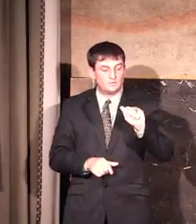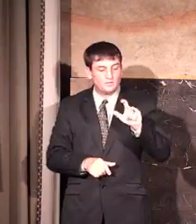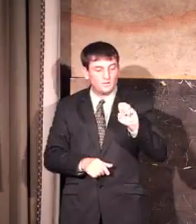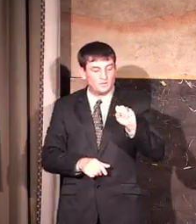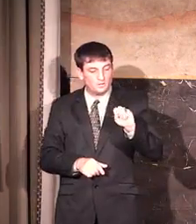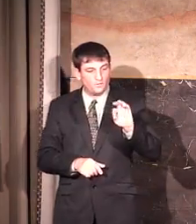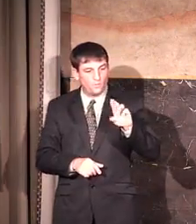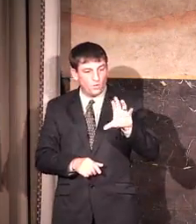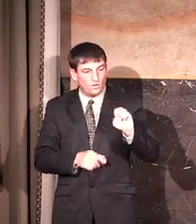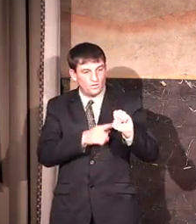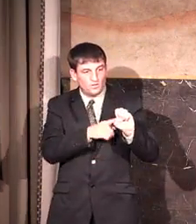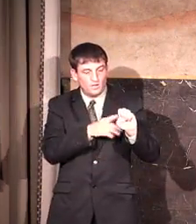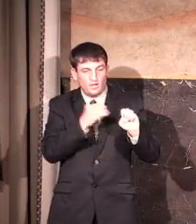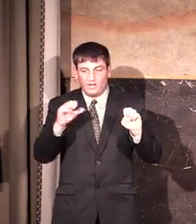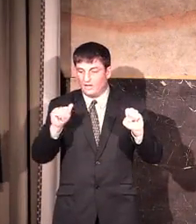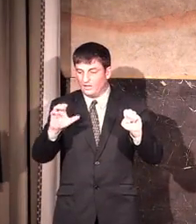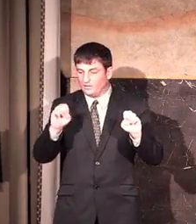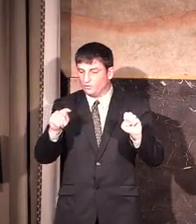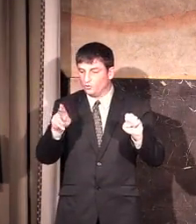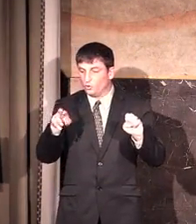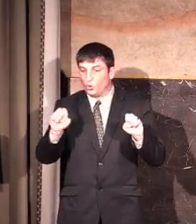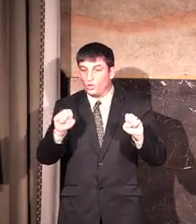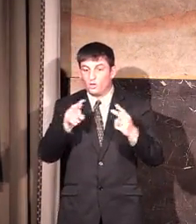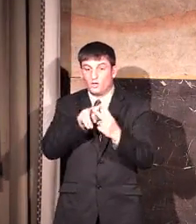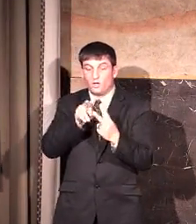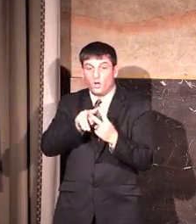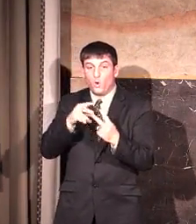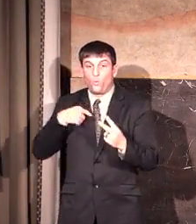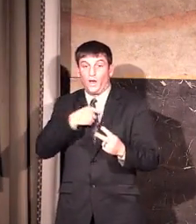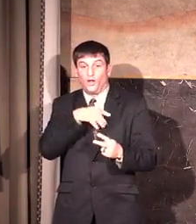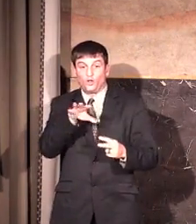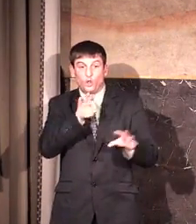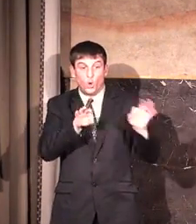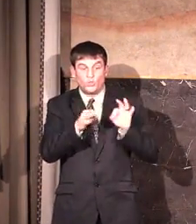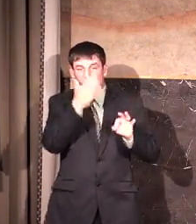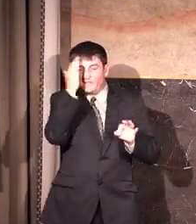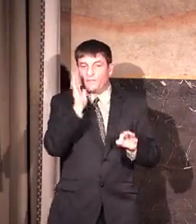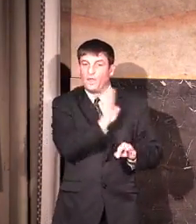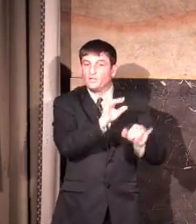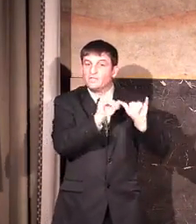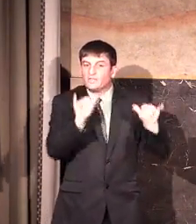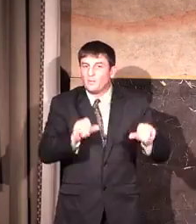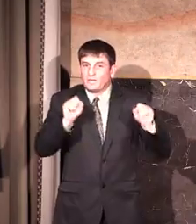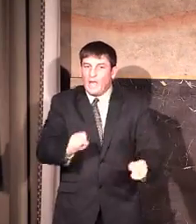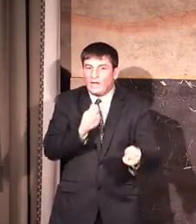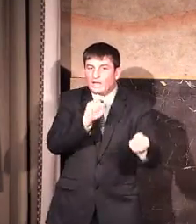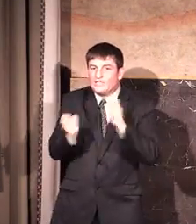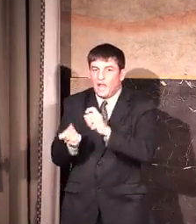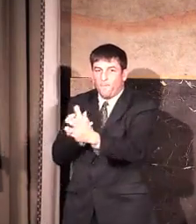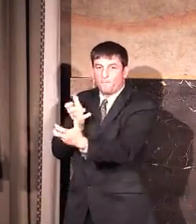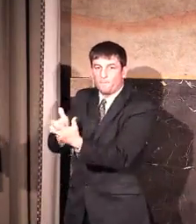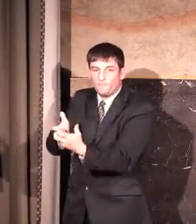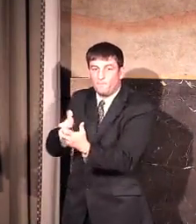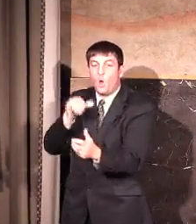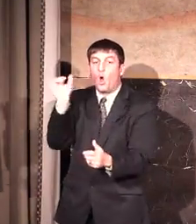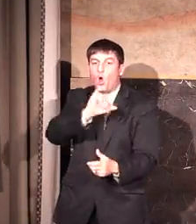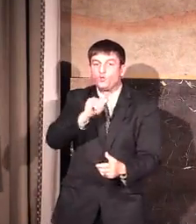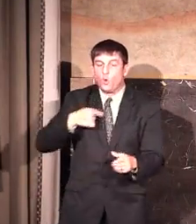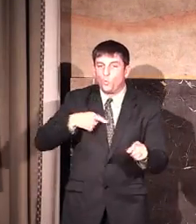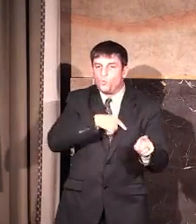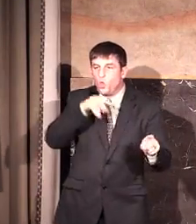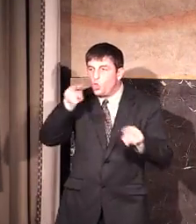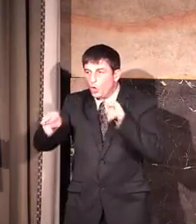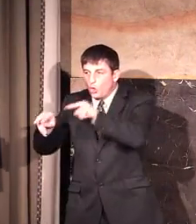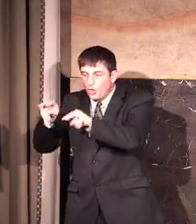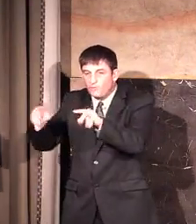as being installed by Accenture, is also one that we chose because it was very adaptable. And we're also looking at other technologies to potentially layer on top